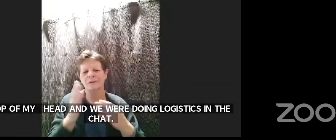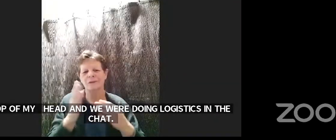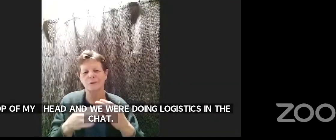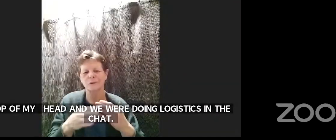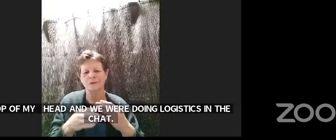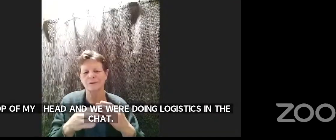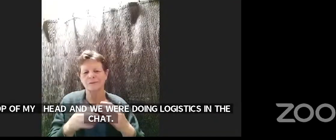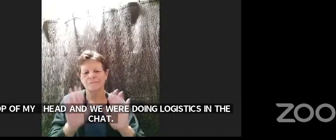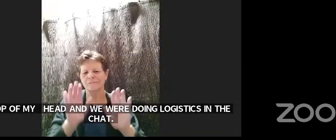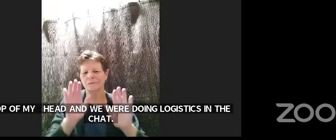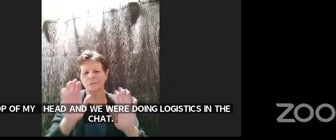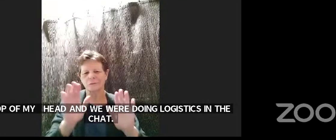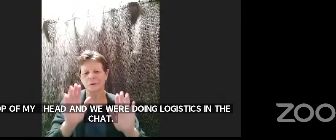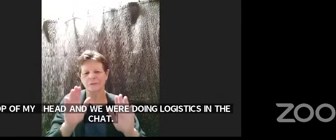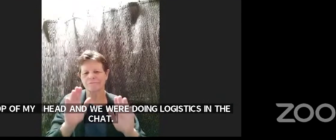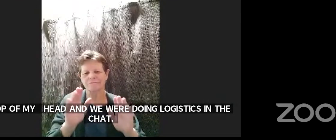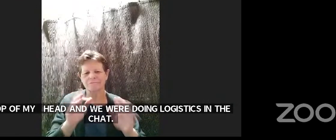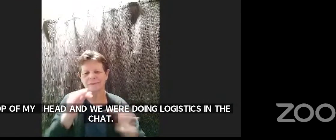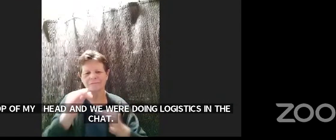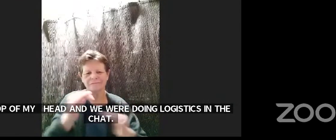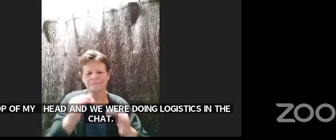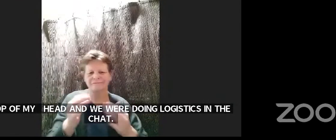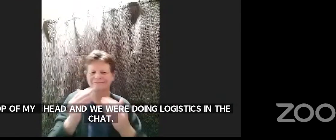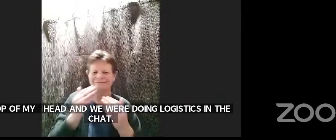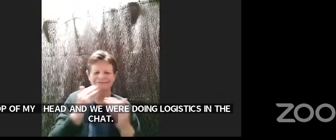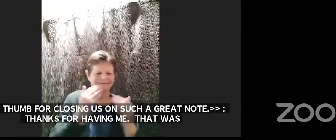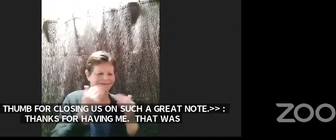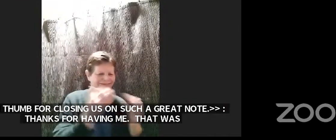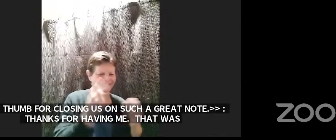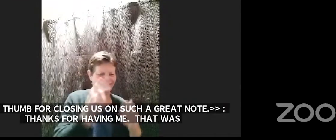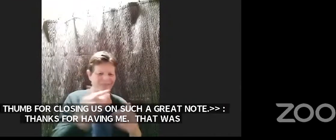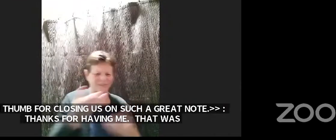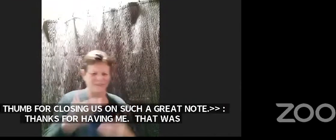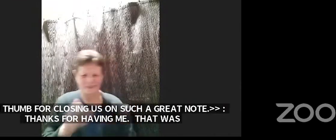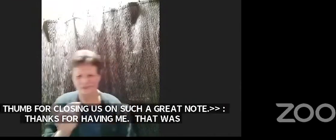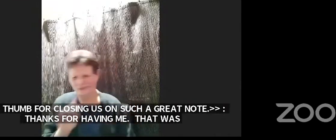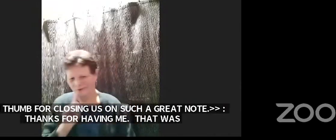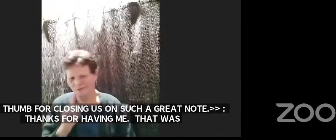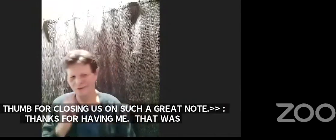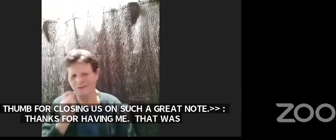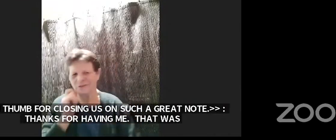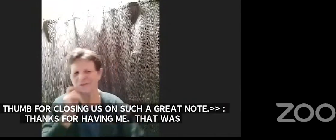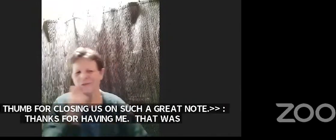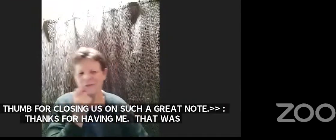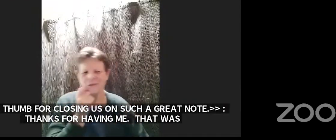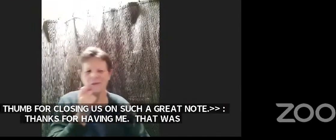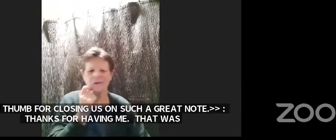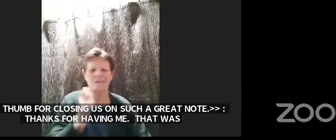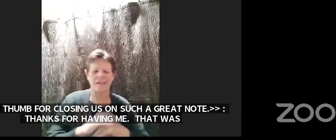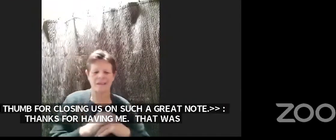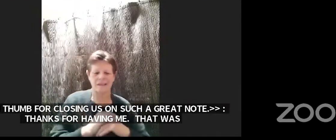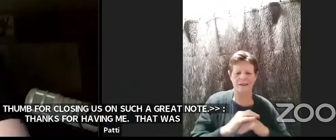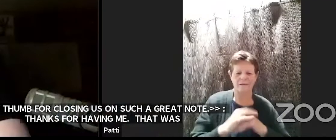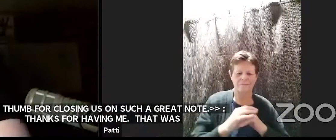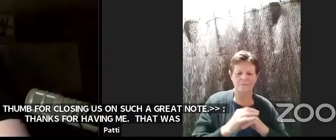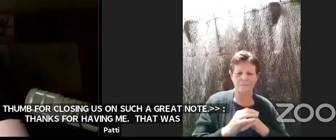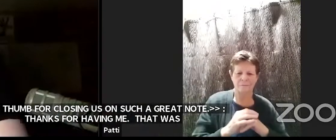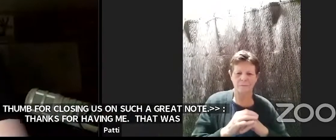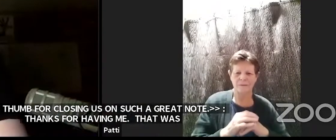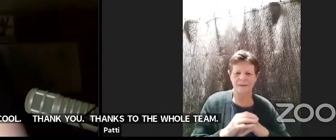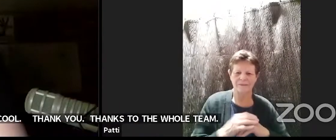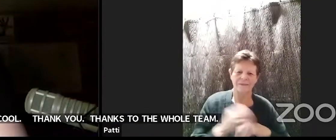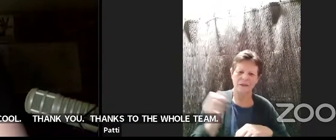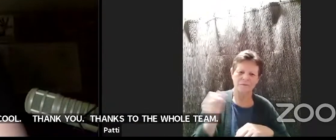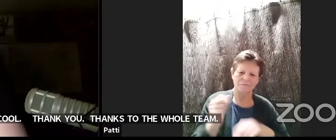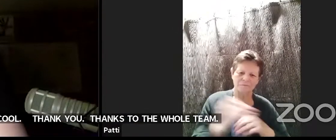oh thanks for having me that was so cool yeah thank you um thanks to the whole team and yeah totally um echo